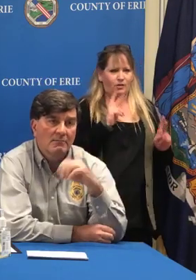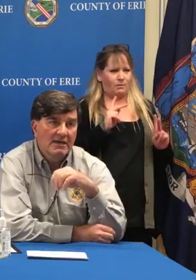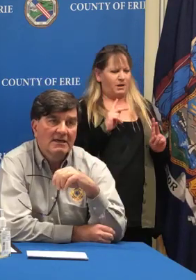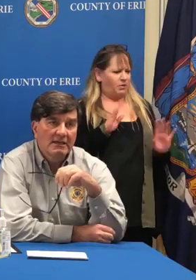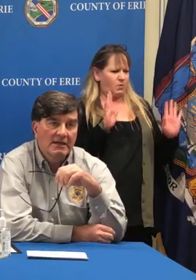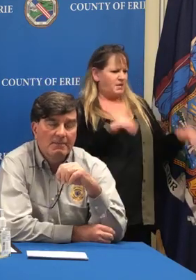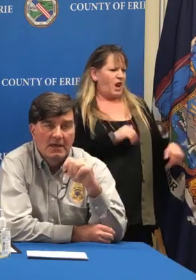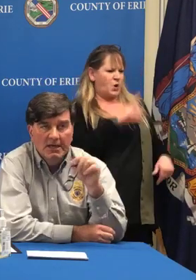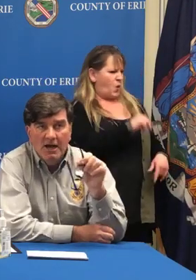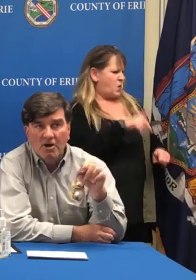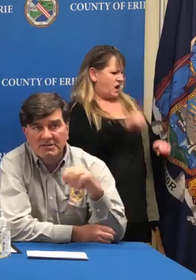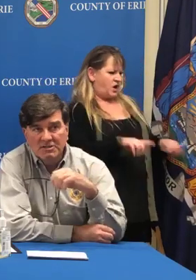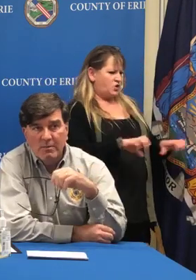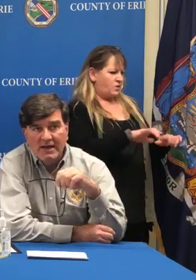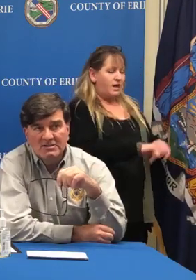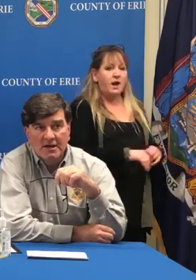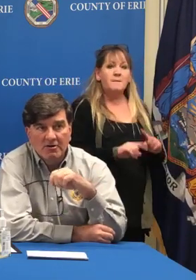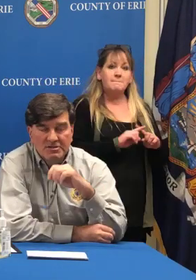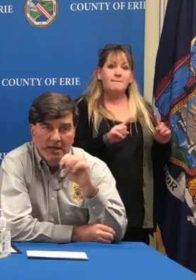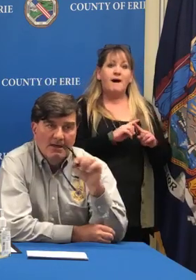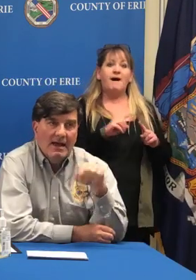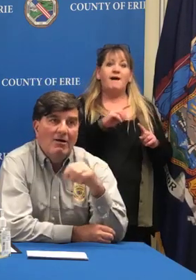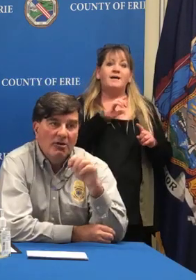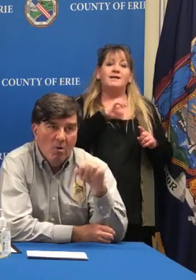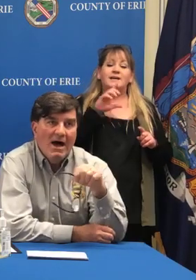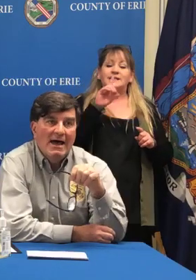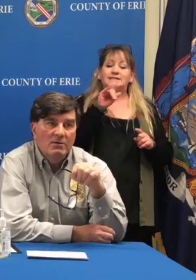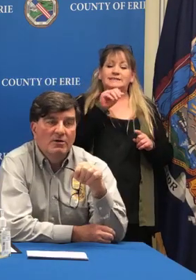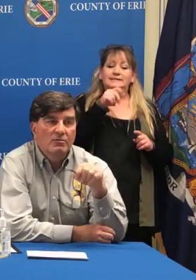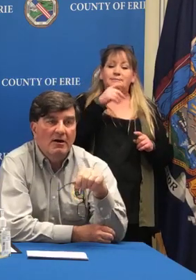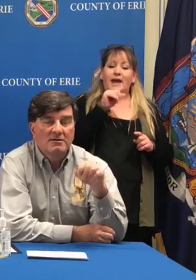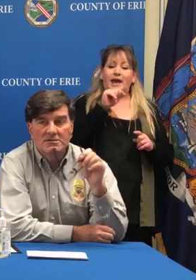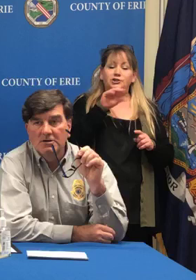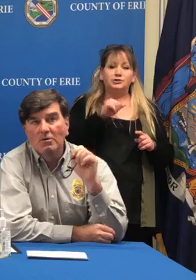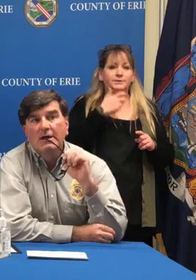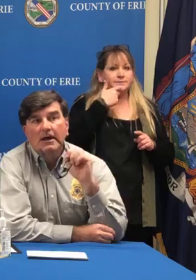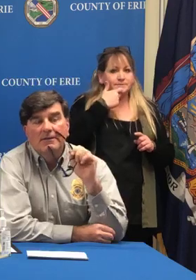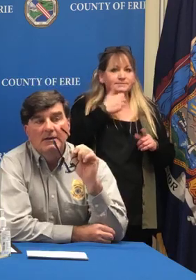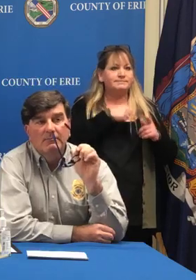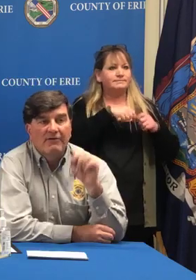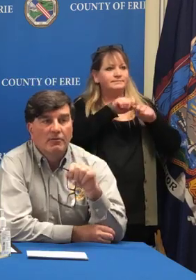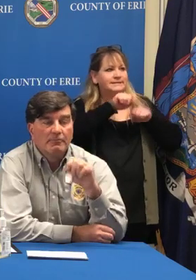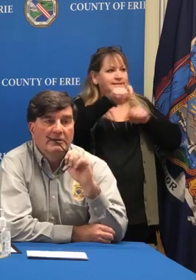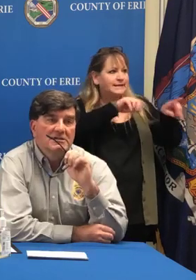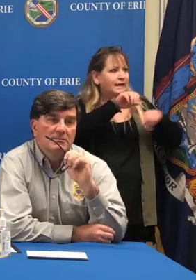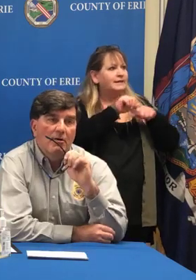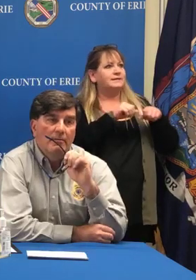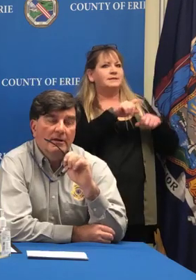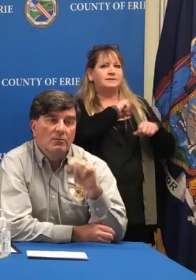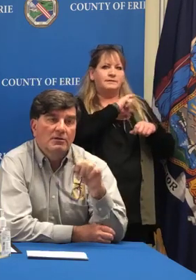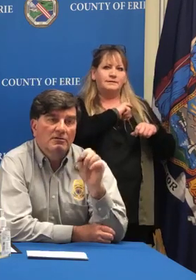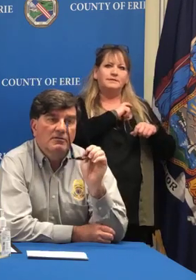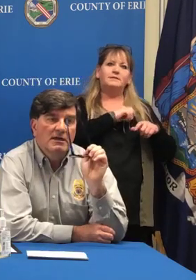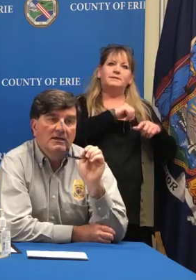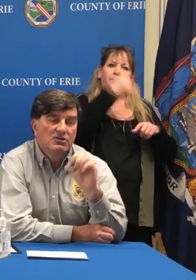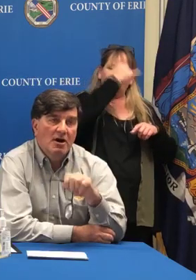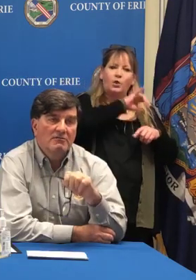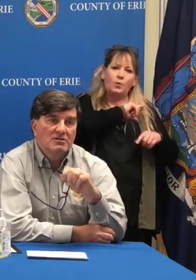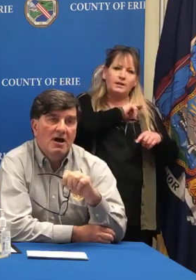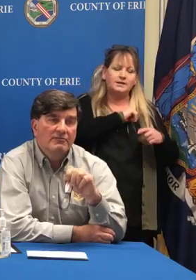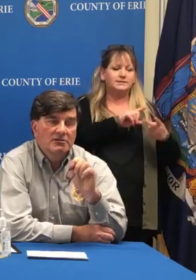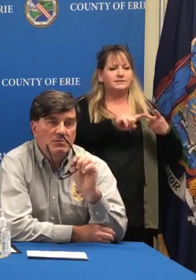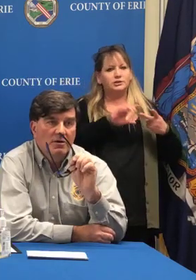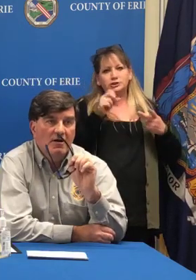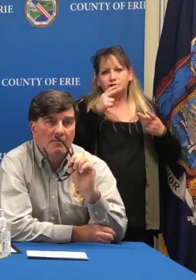down immediately. Our dispatch centers countywide with regards to the Buffalo Police Department, with the